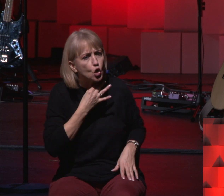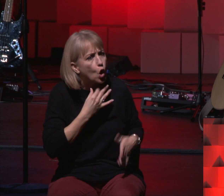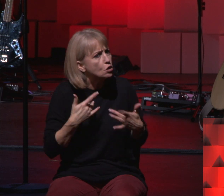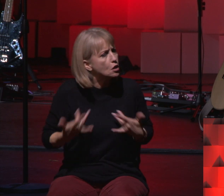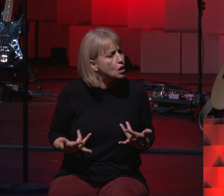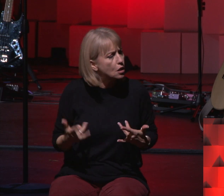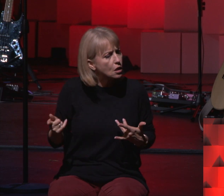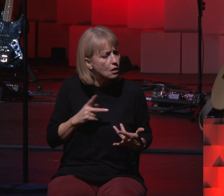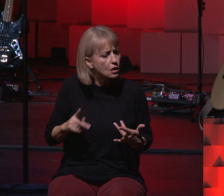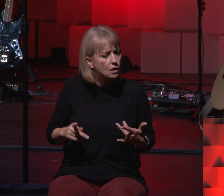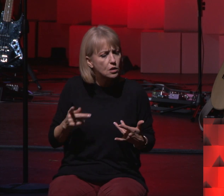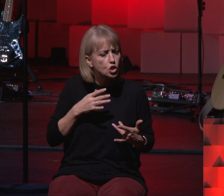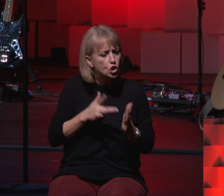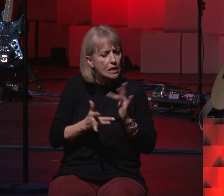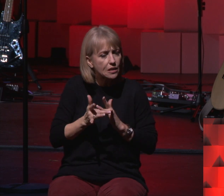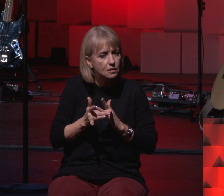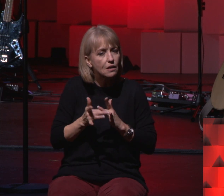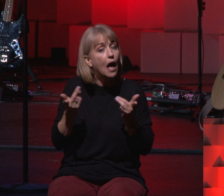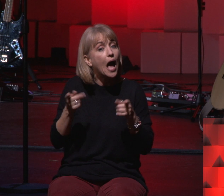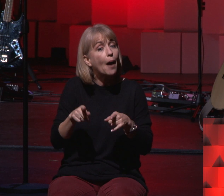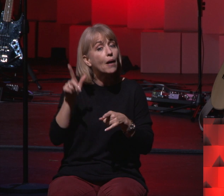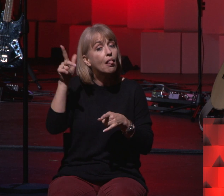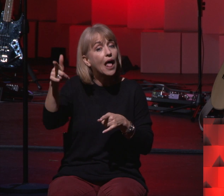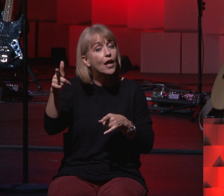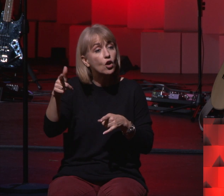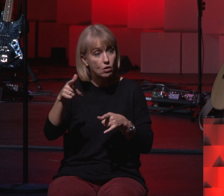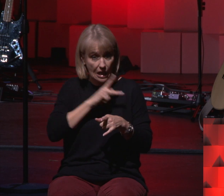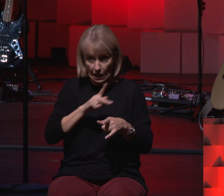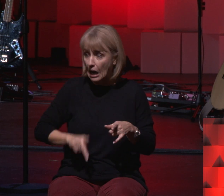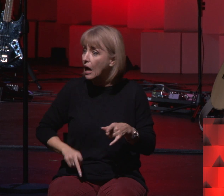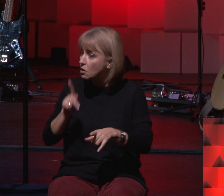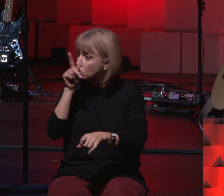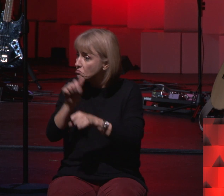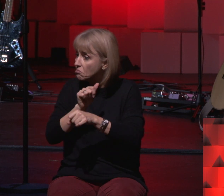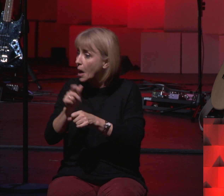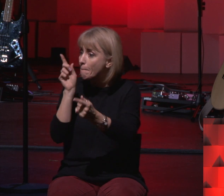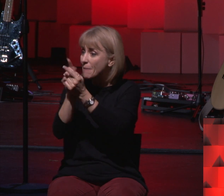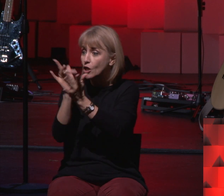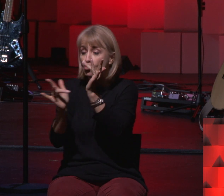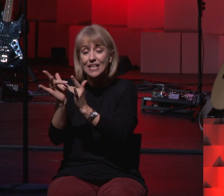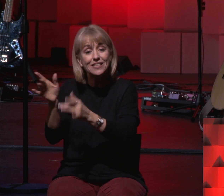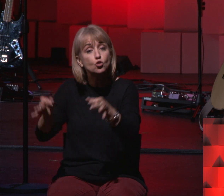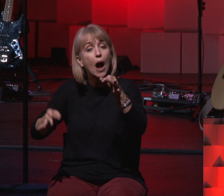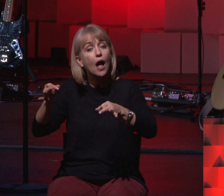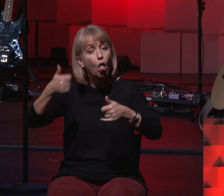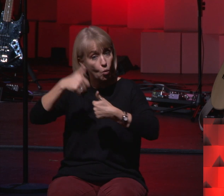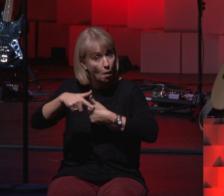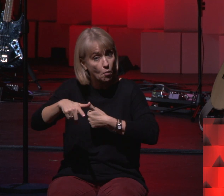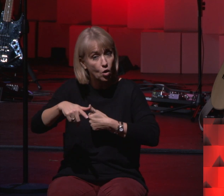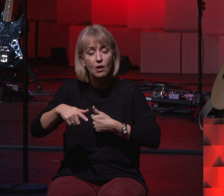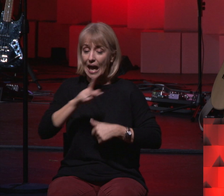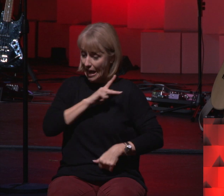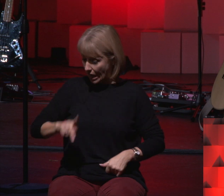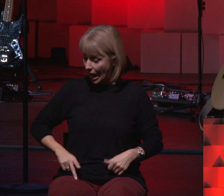but end up at the trial of Jesus. He meets him face to face, and he has the opportunity to receive